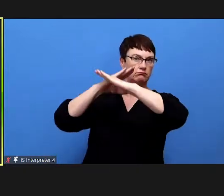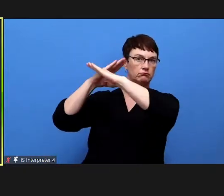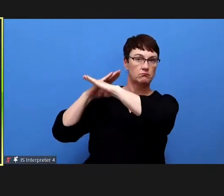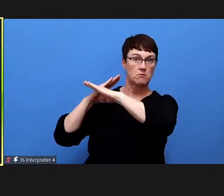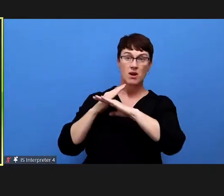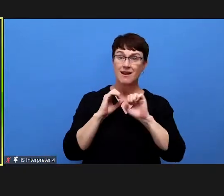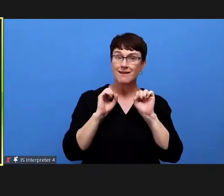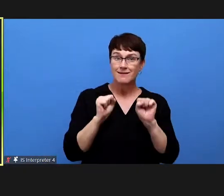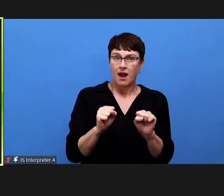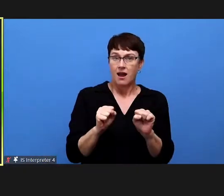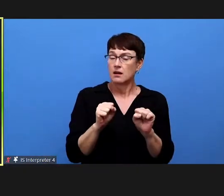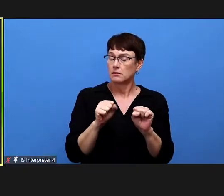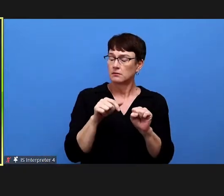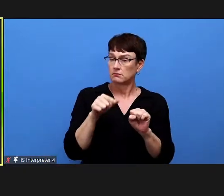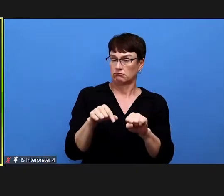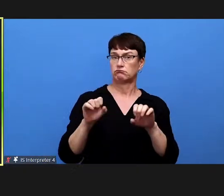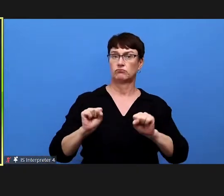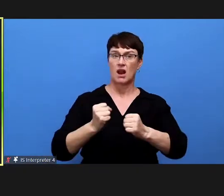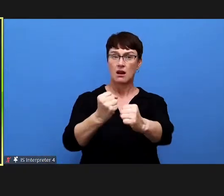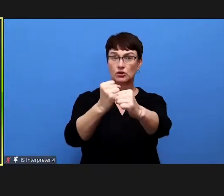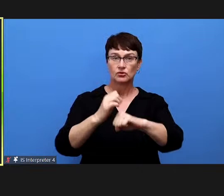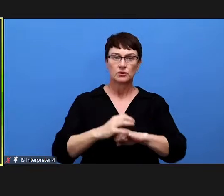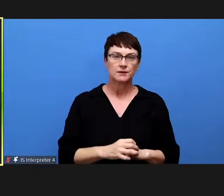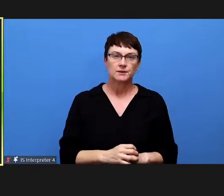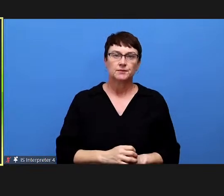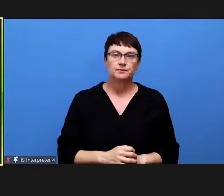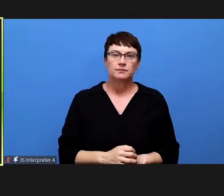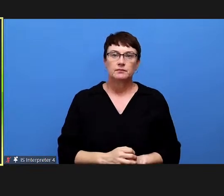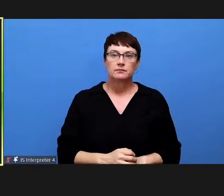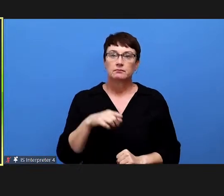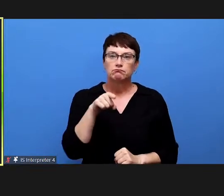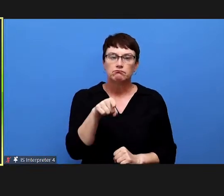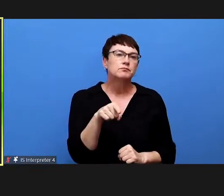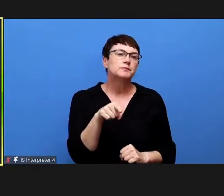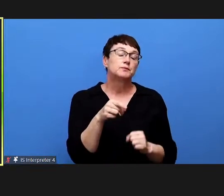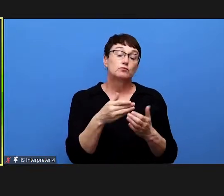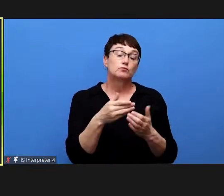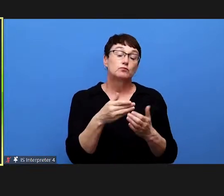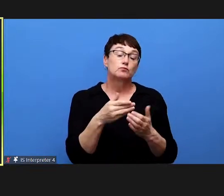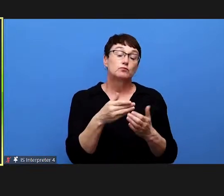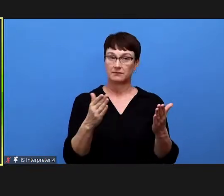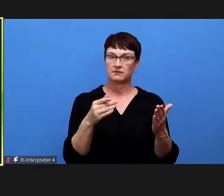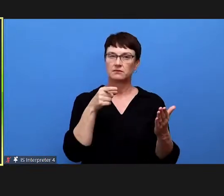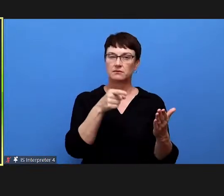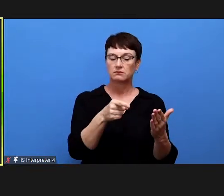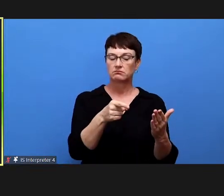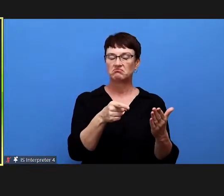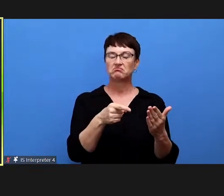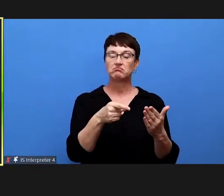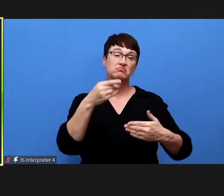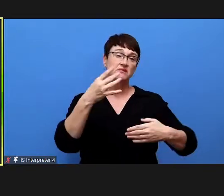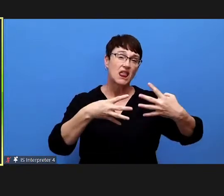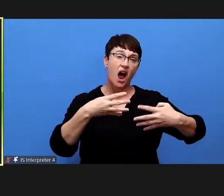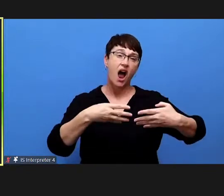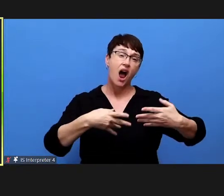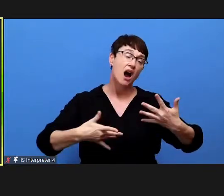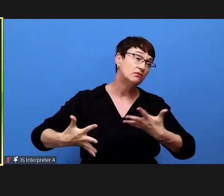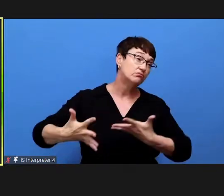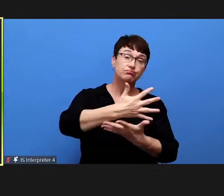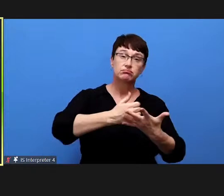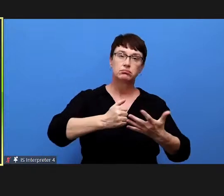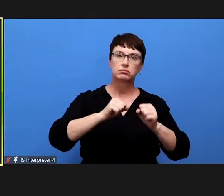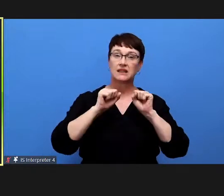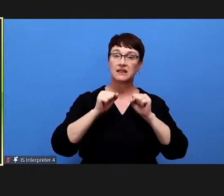pandemics, the natural disaster, and economic downturns. We think having strong open